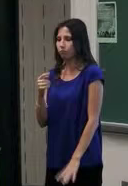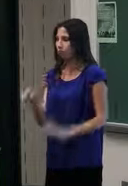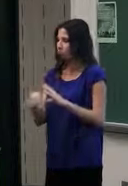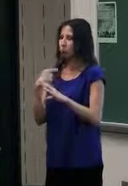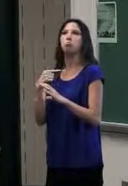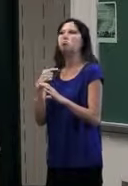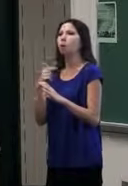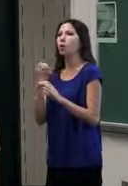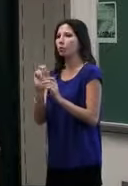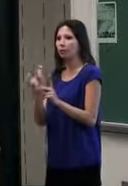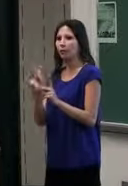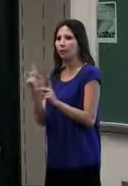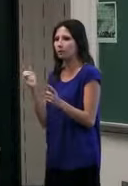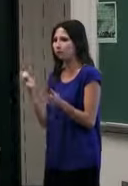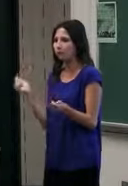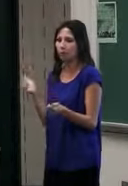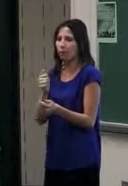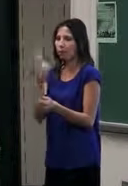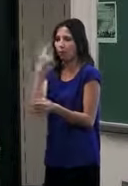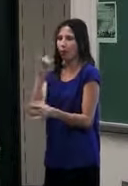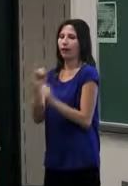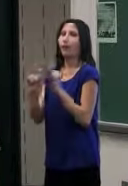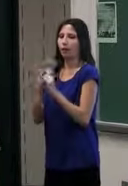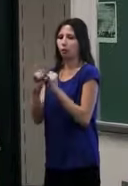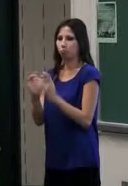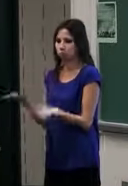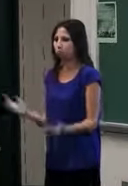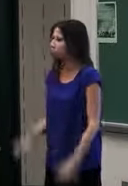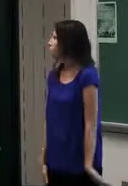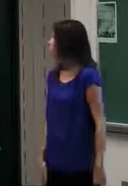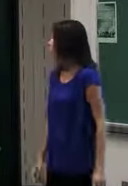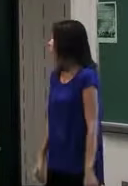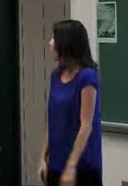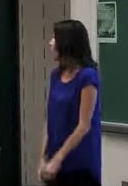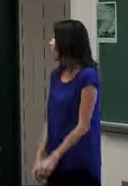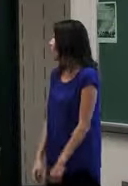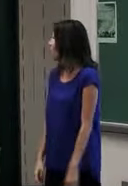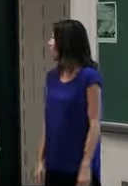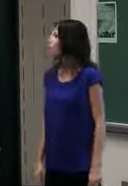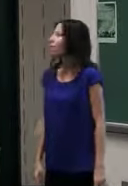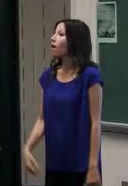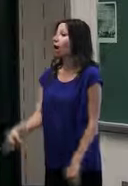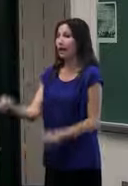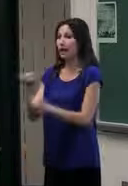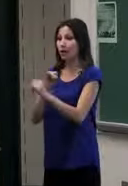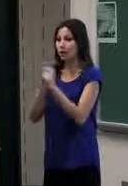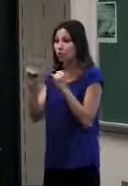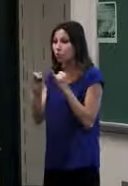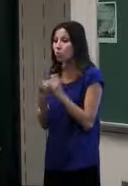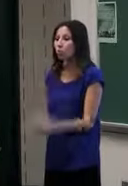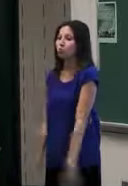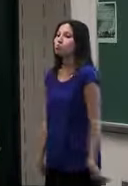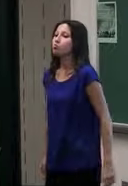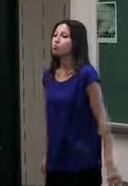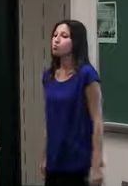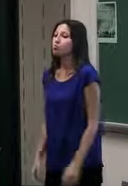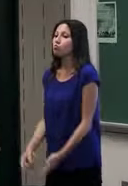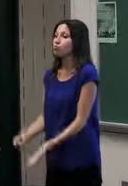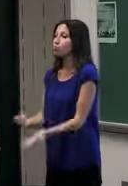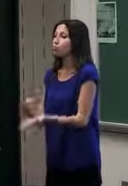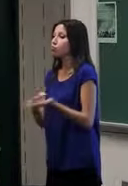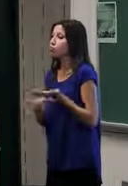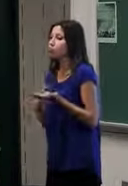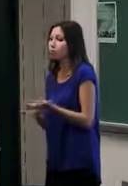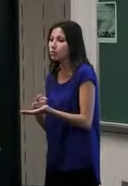you could come in for an interview, you know. And so I got interviewed. We talked about like